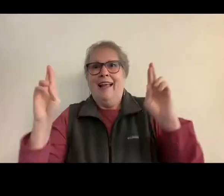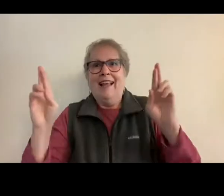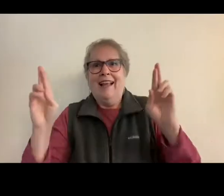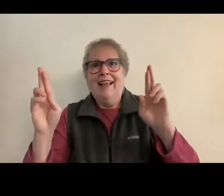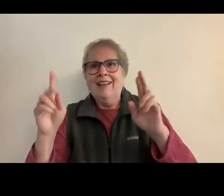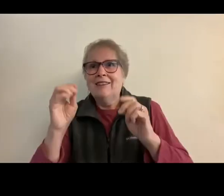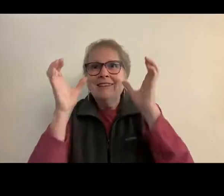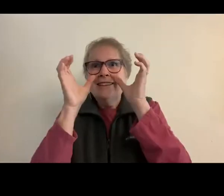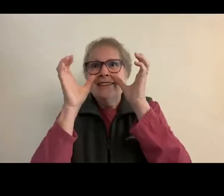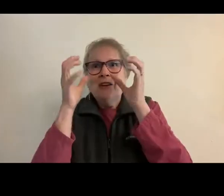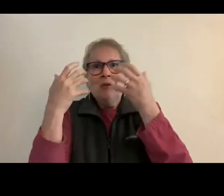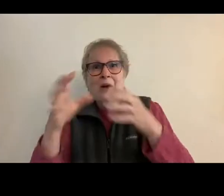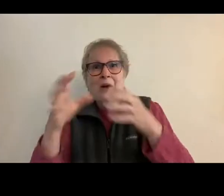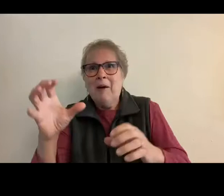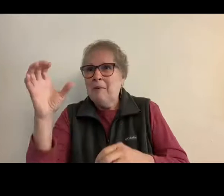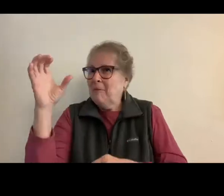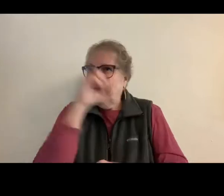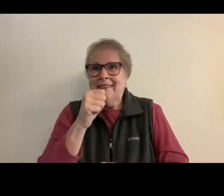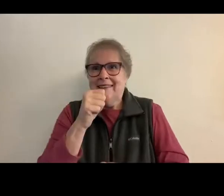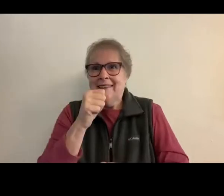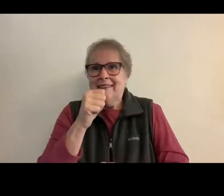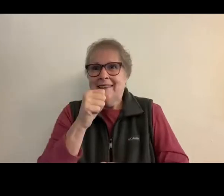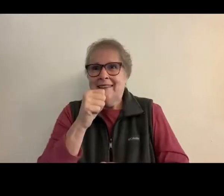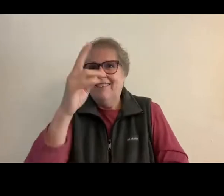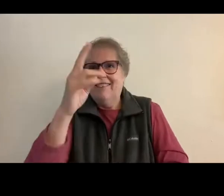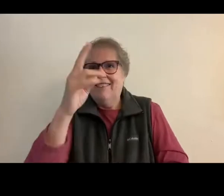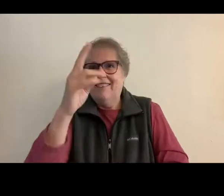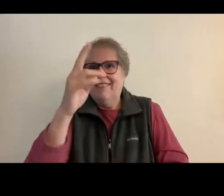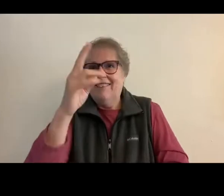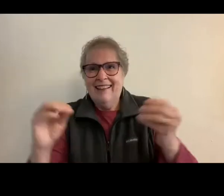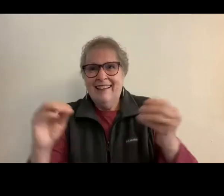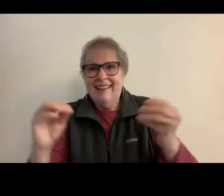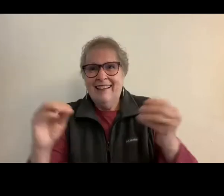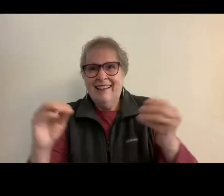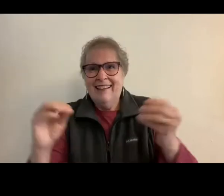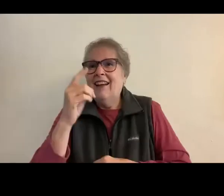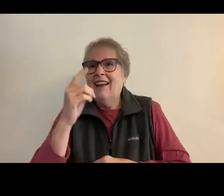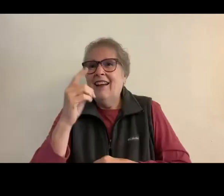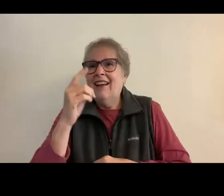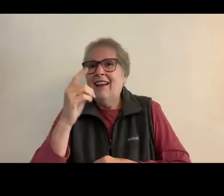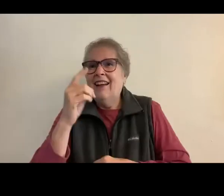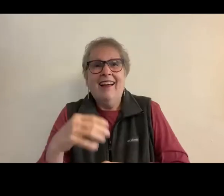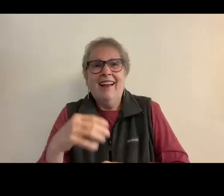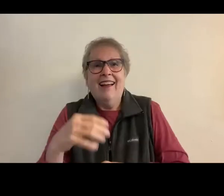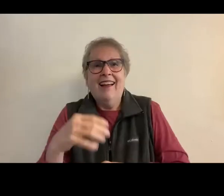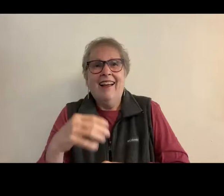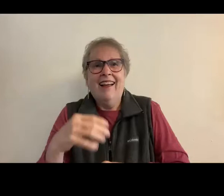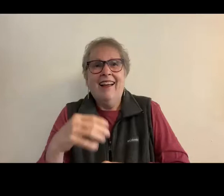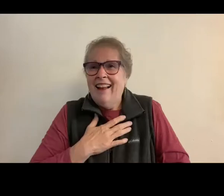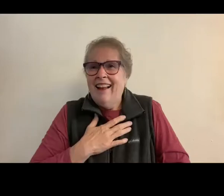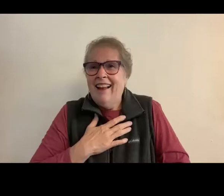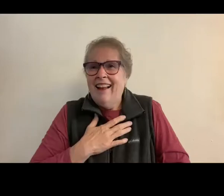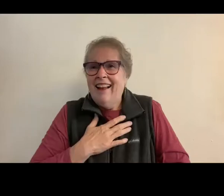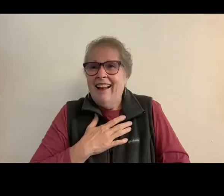look up. They were ready to listen. We don't want to miss anything, any of his funny stories, anything at